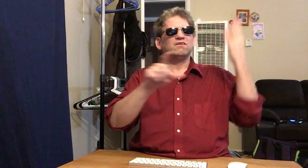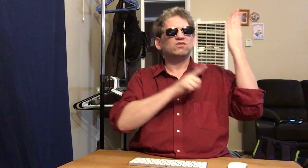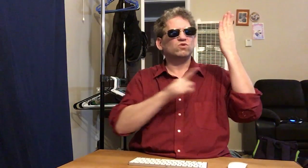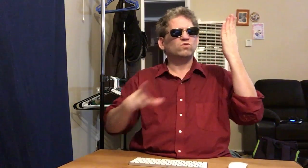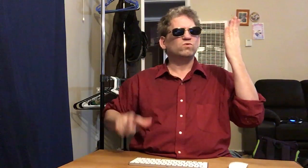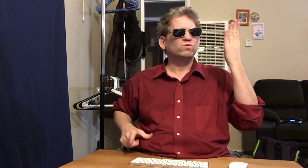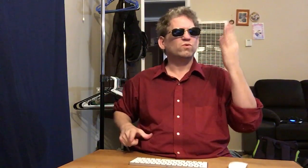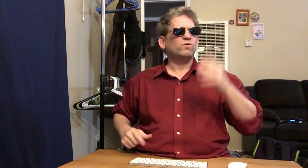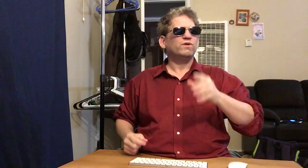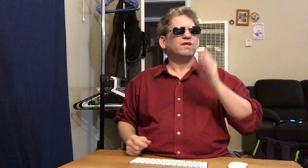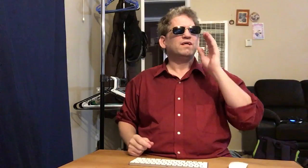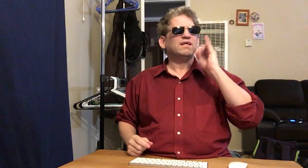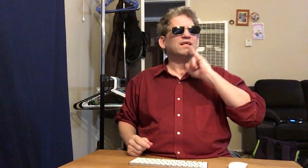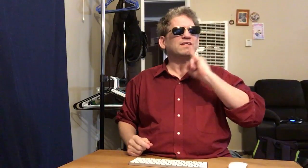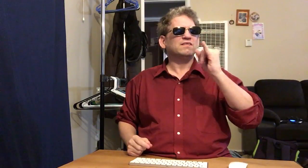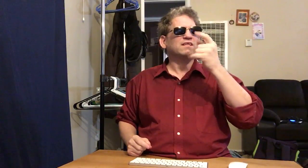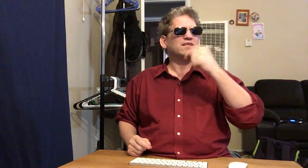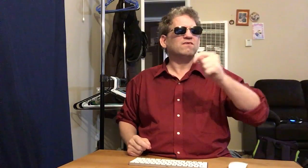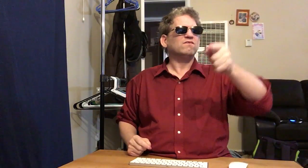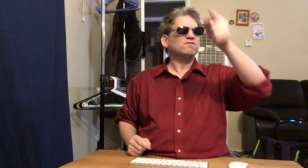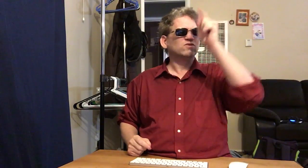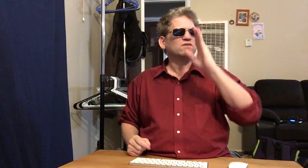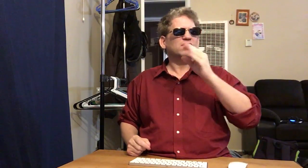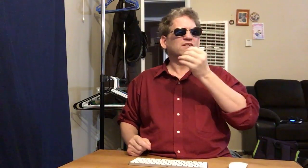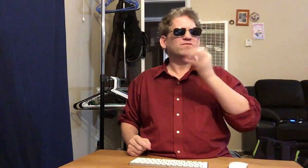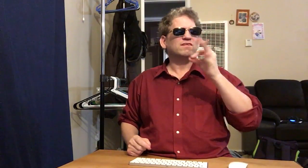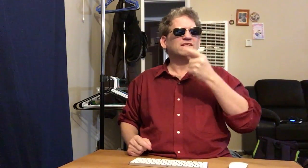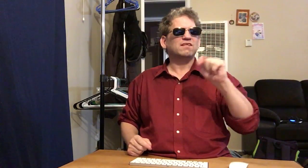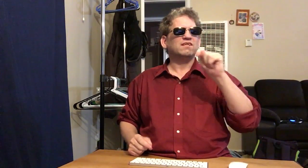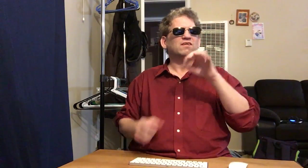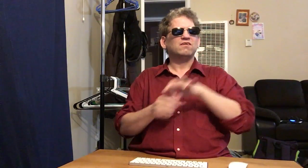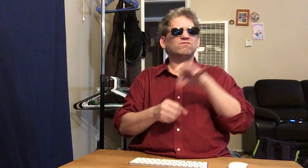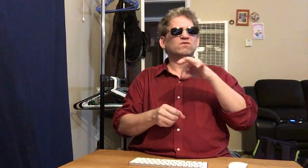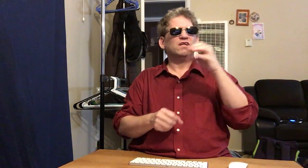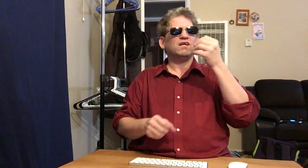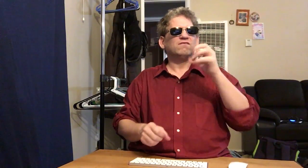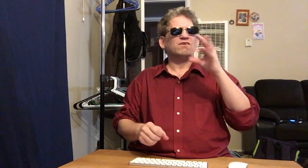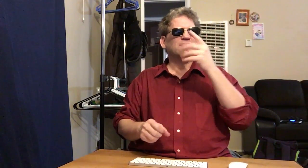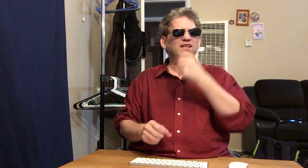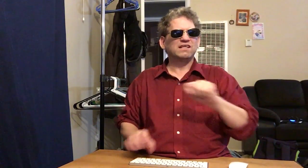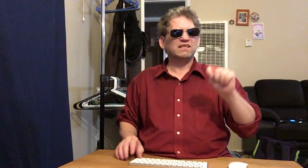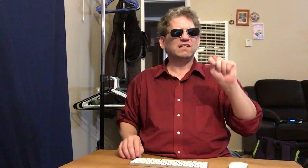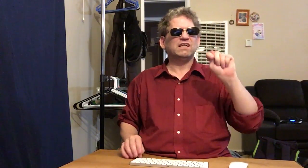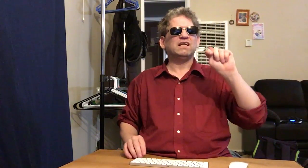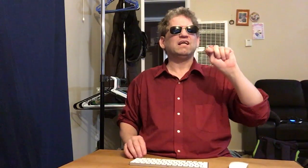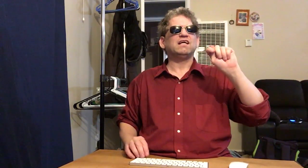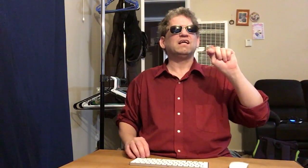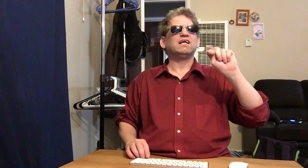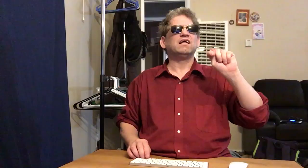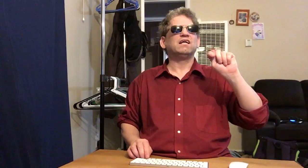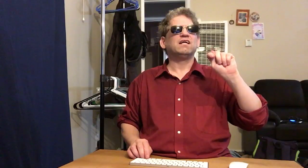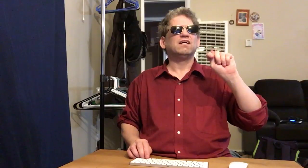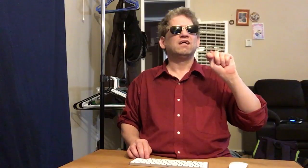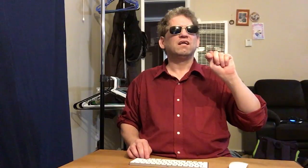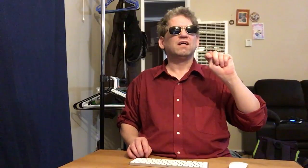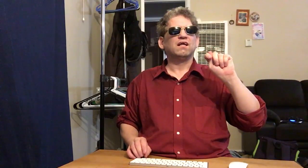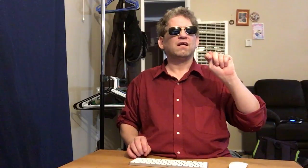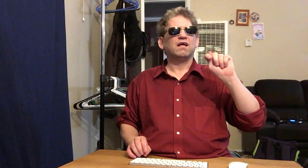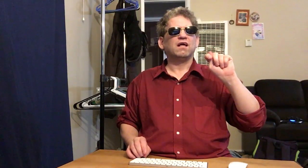were turned to the distant shores and the strange land beyond to which the dark ships were returning. My thoughts ain't turning